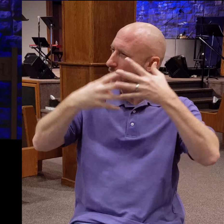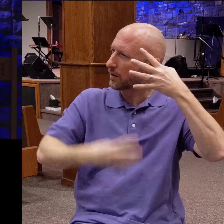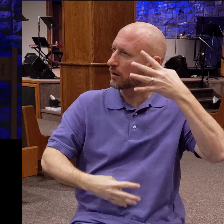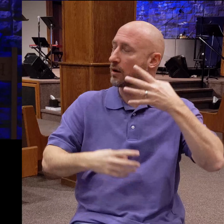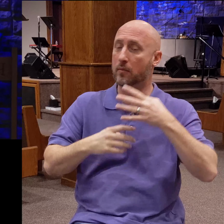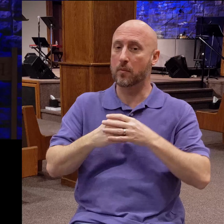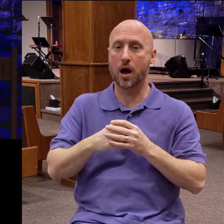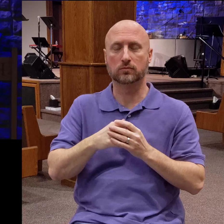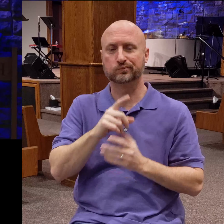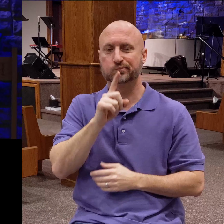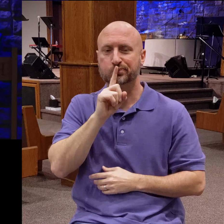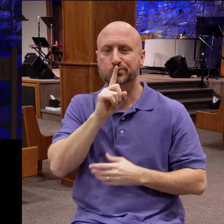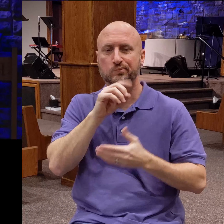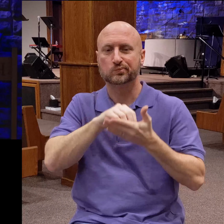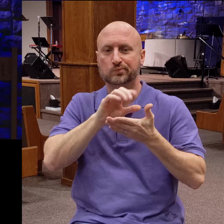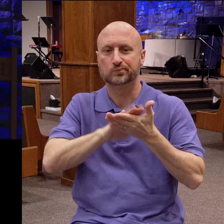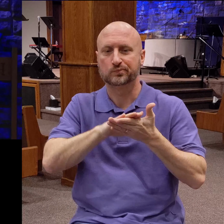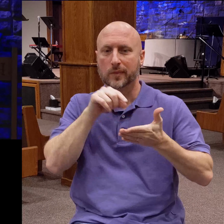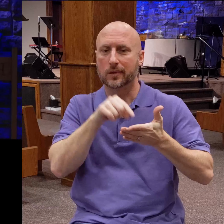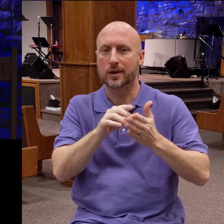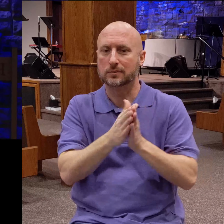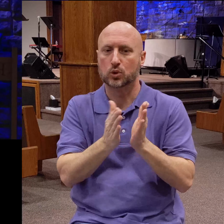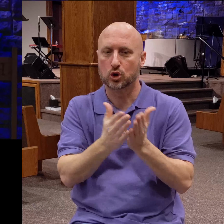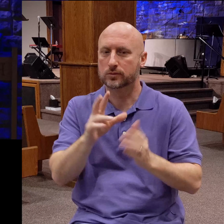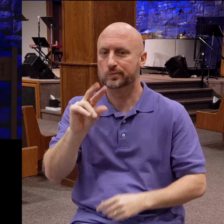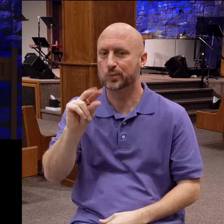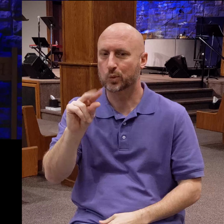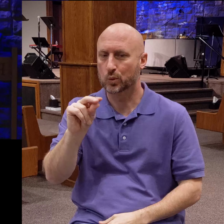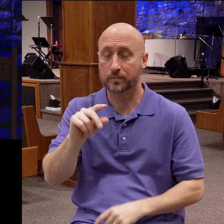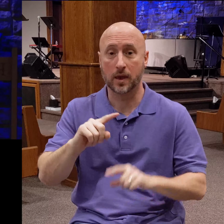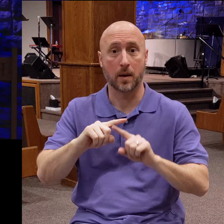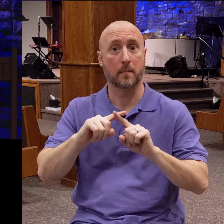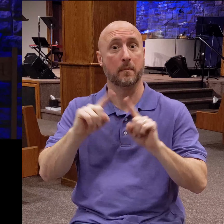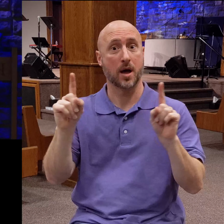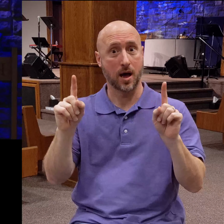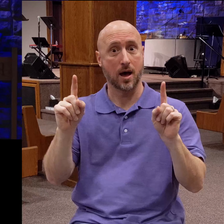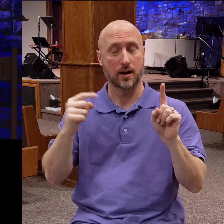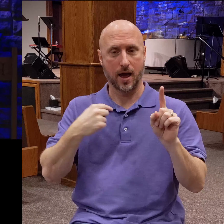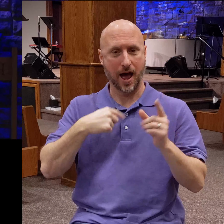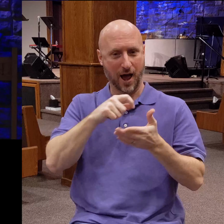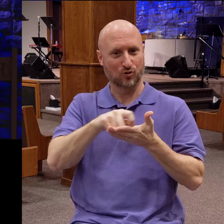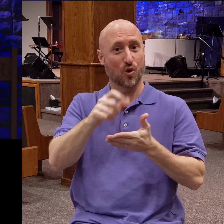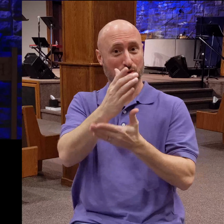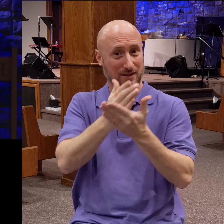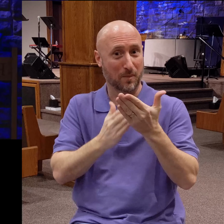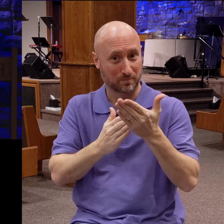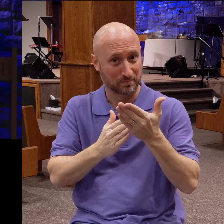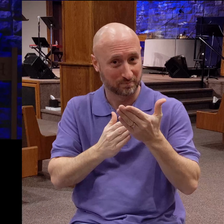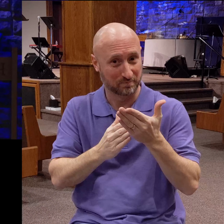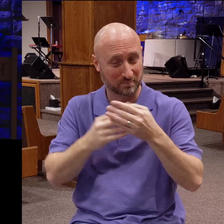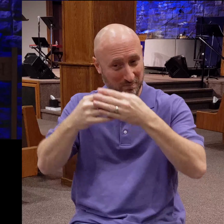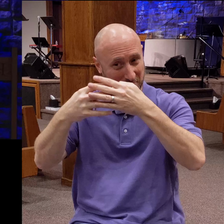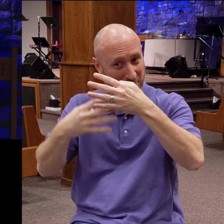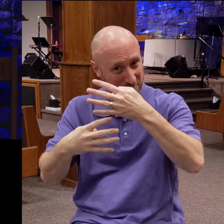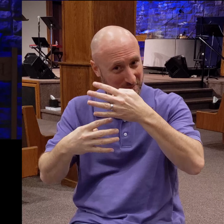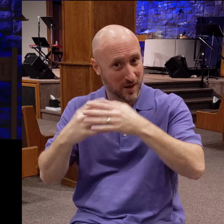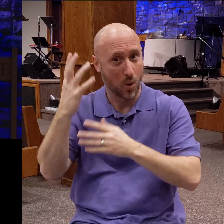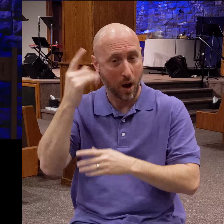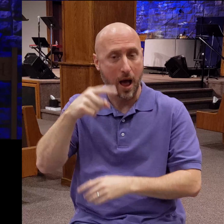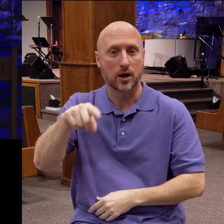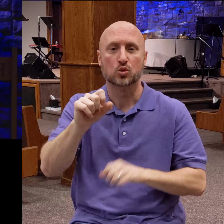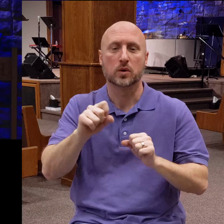are not written in this book, but these are written that